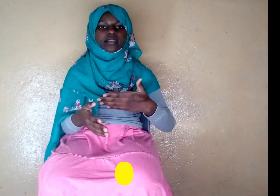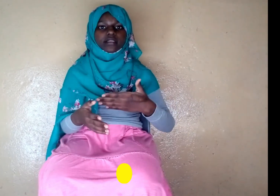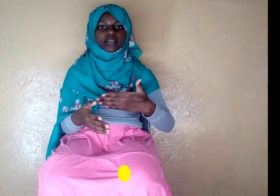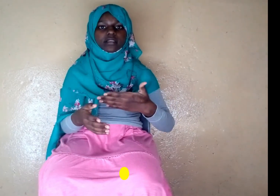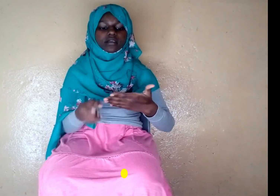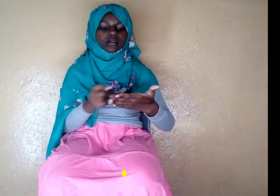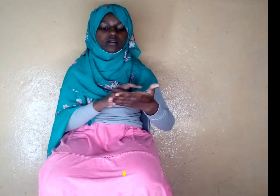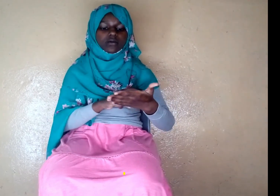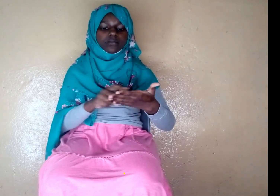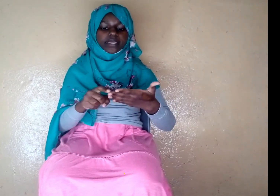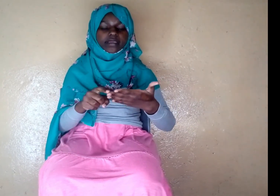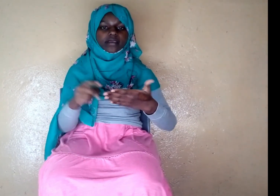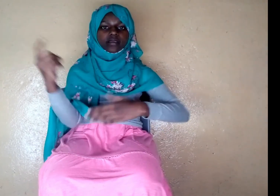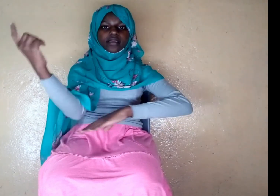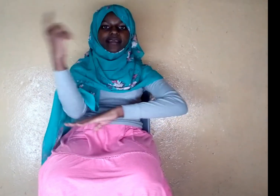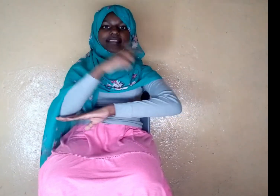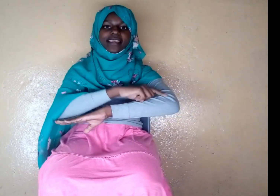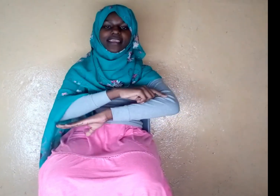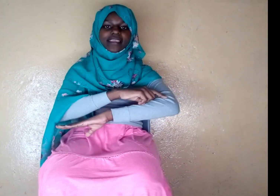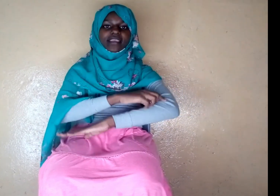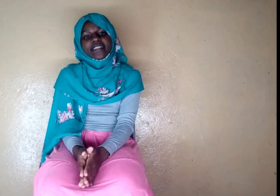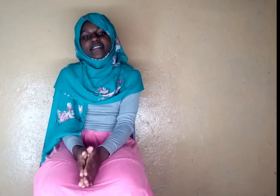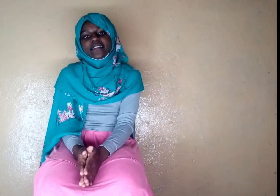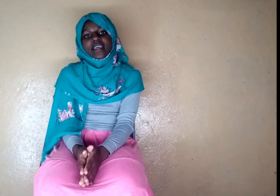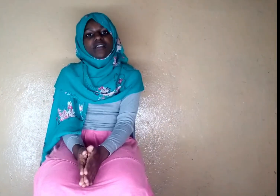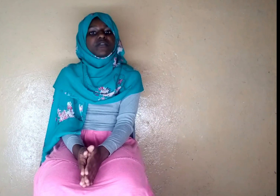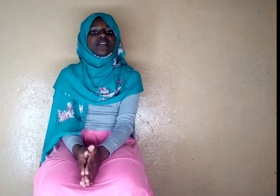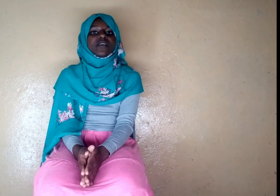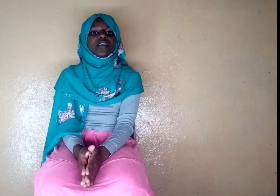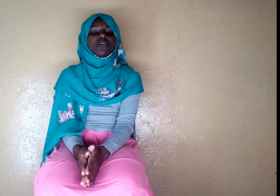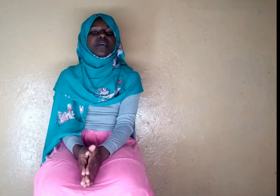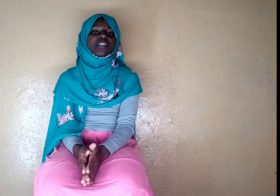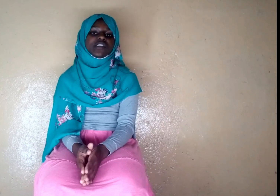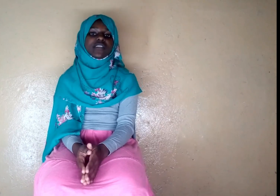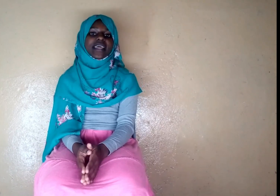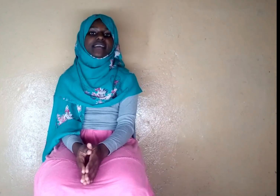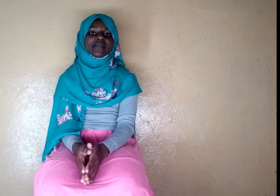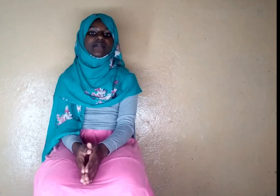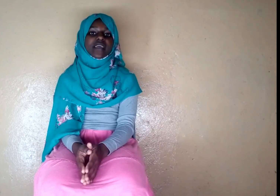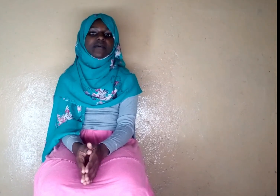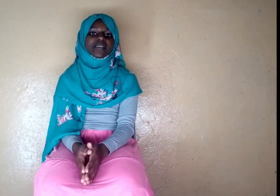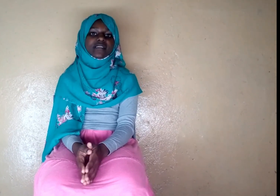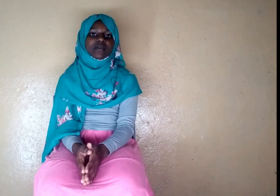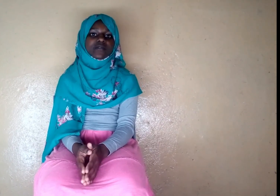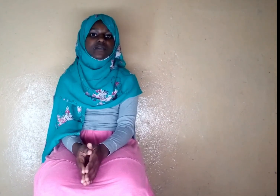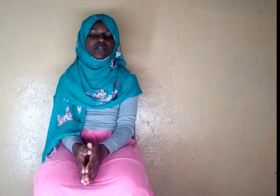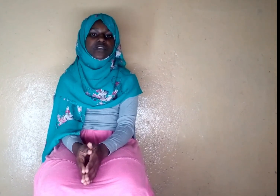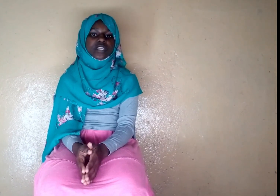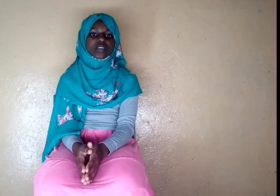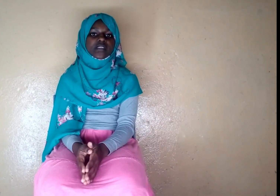weekend. Week, day. This is the end of this video. Make sure to like, subscribe and turn on my post notifications